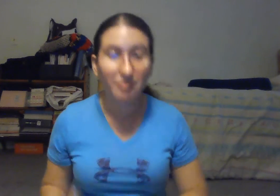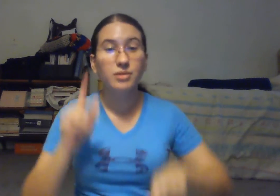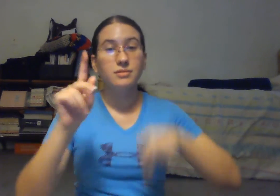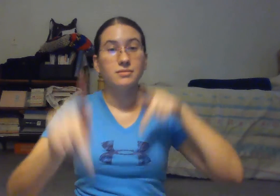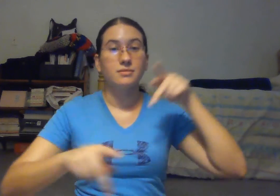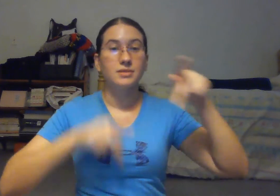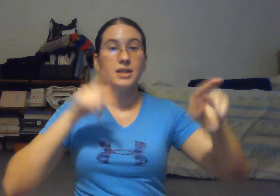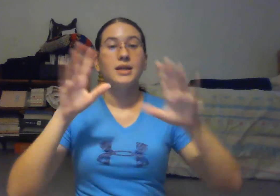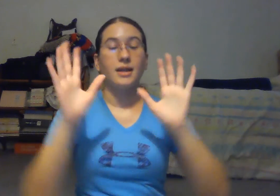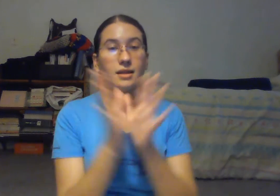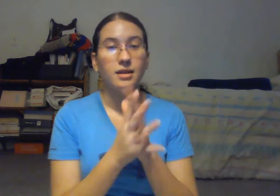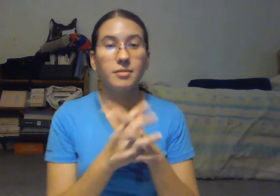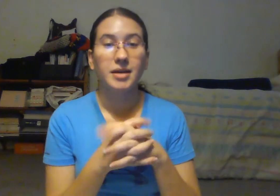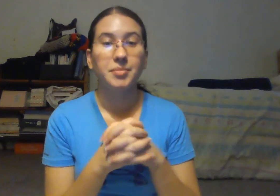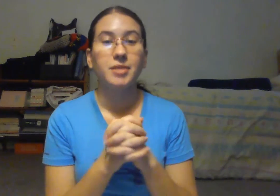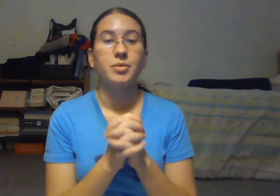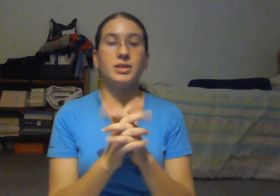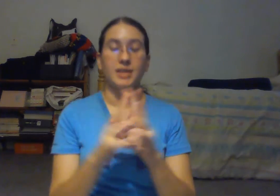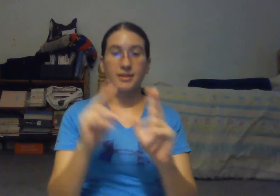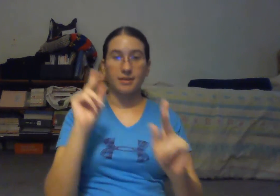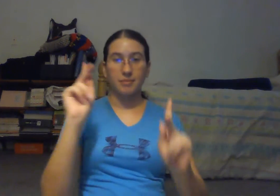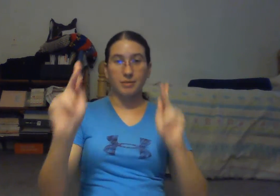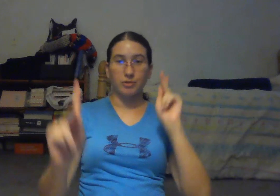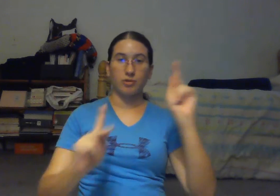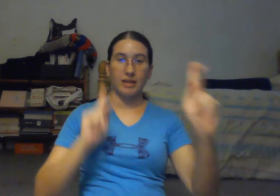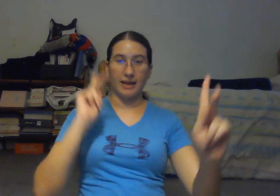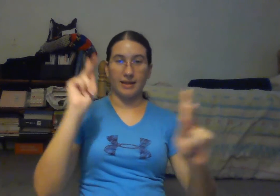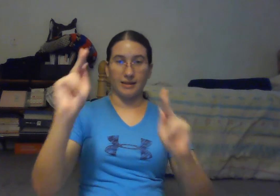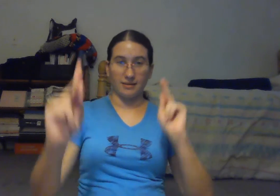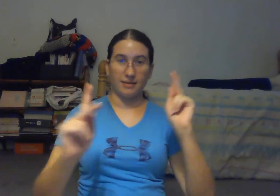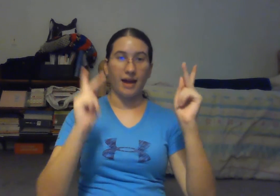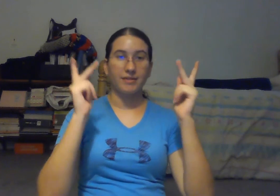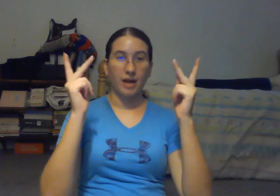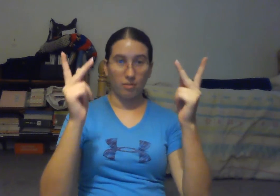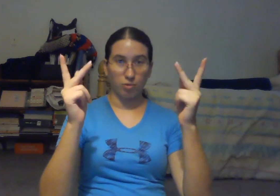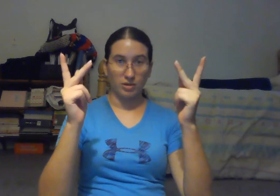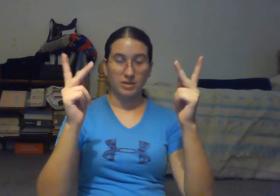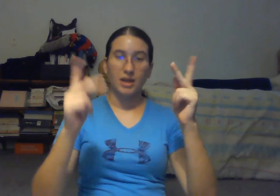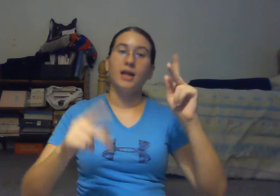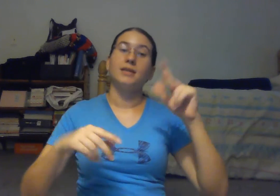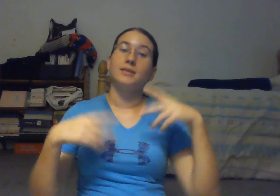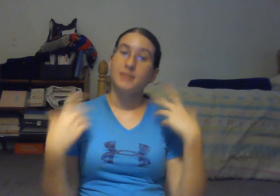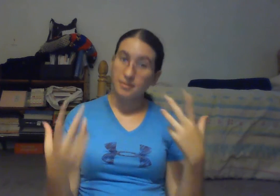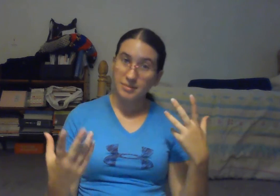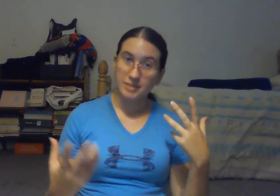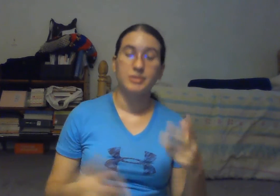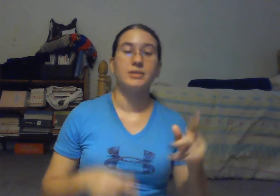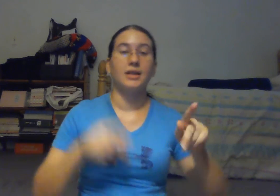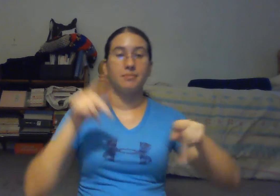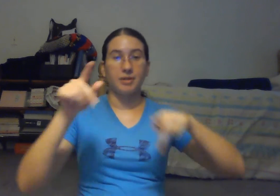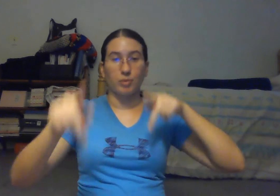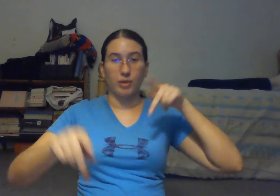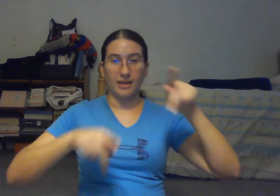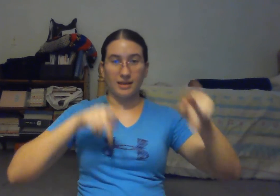People. Now the thing about people is that some people do it like this. They have it upwards. And some people sign people like